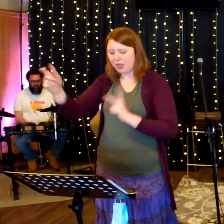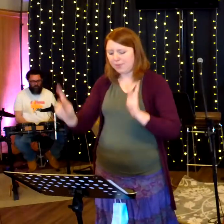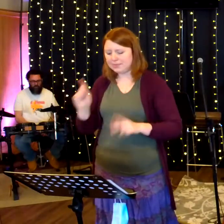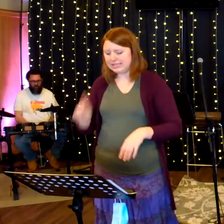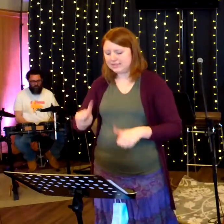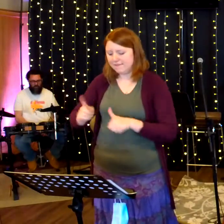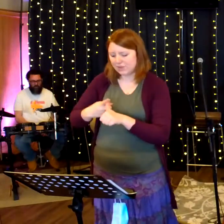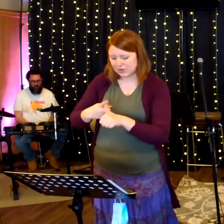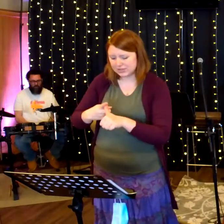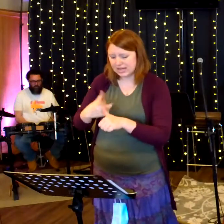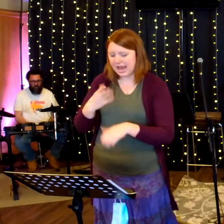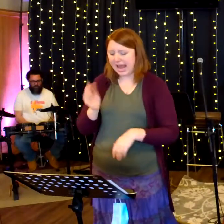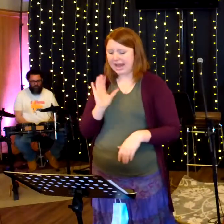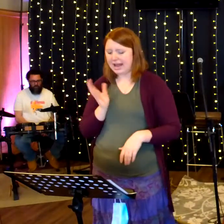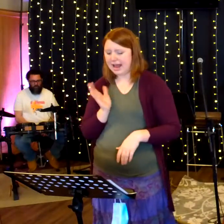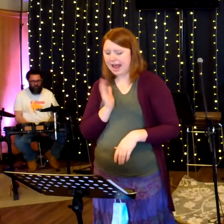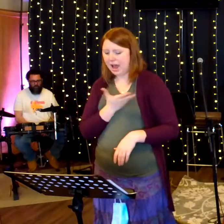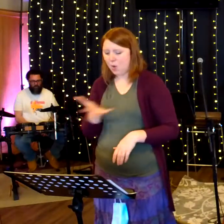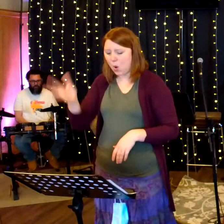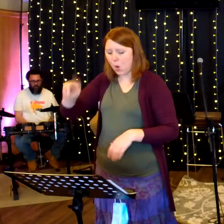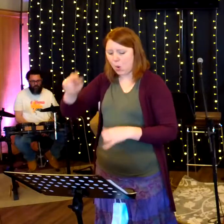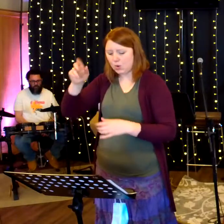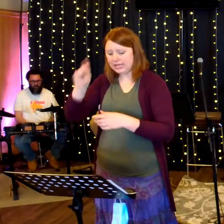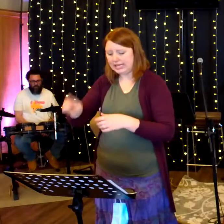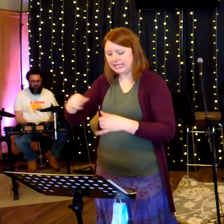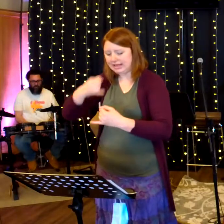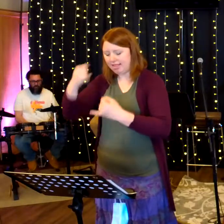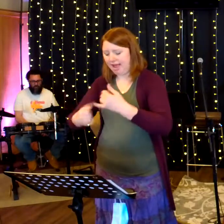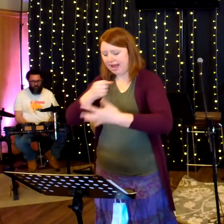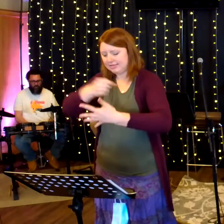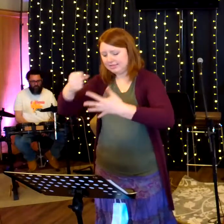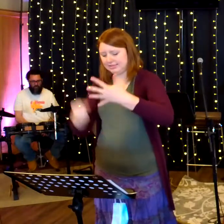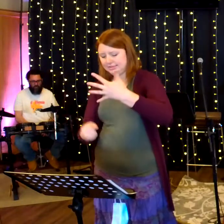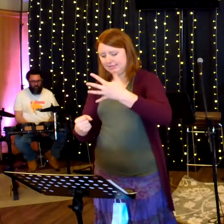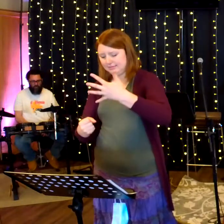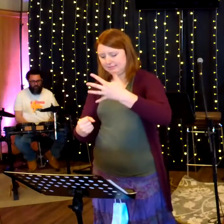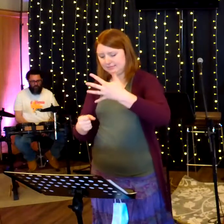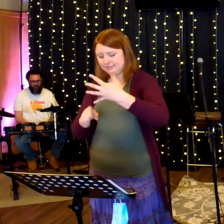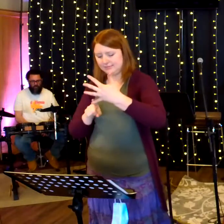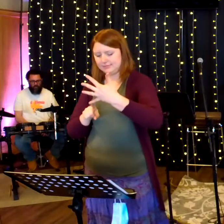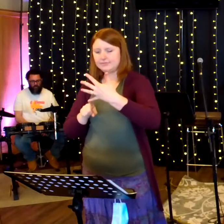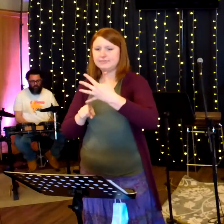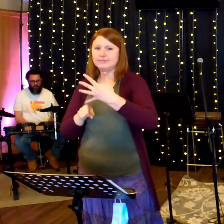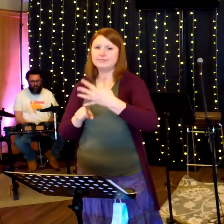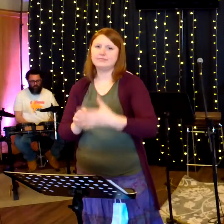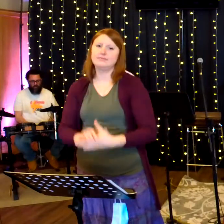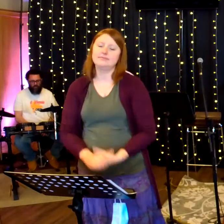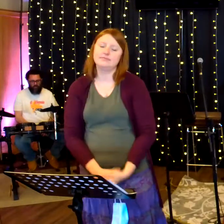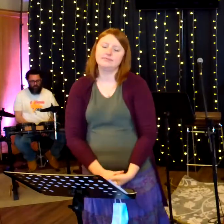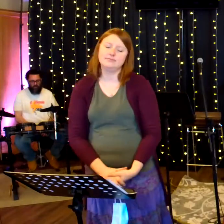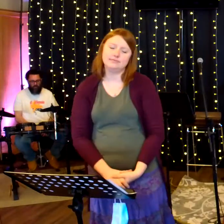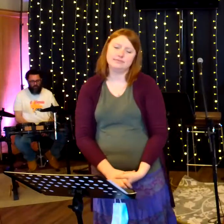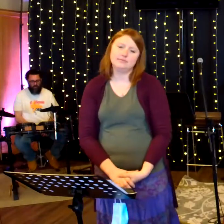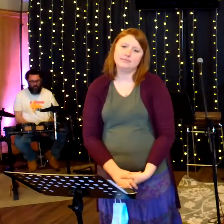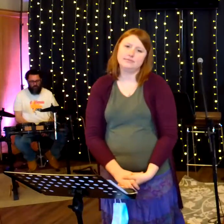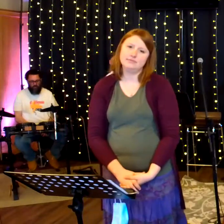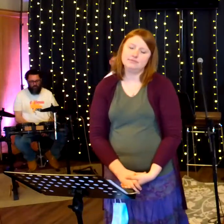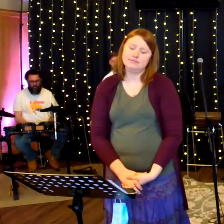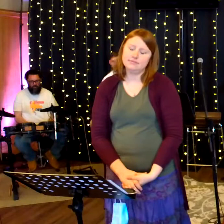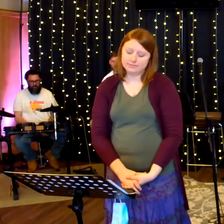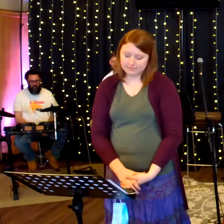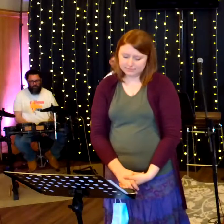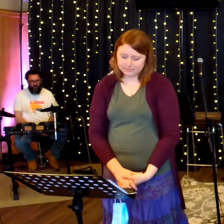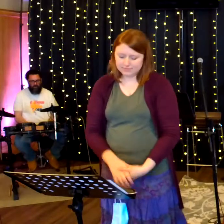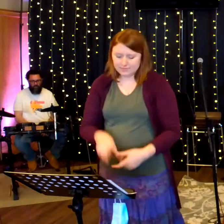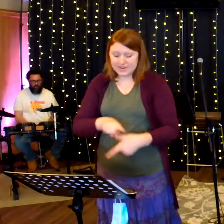as the Son of Man did not come to be served, but to serve and to give his life as a ransom for many.